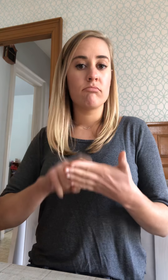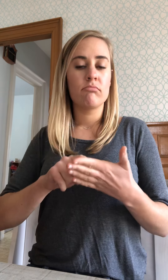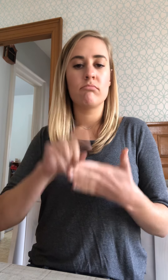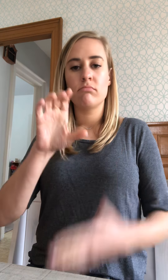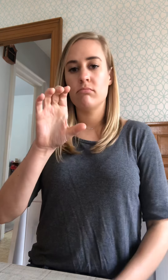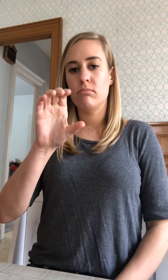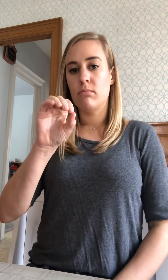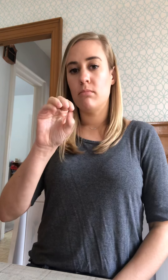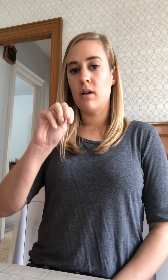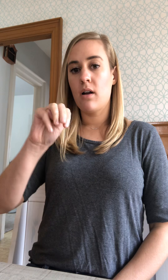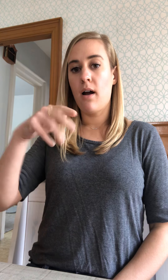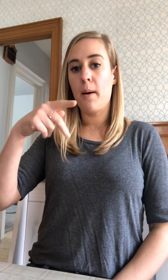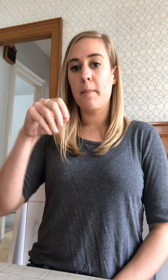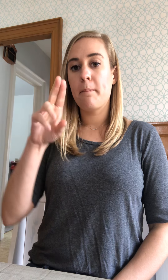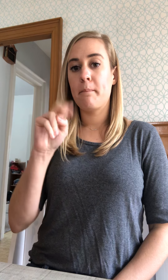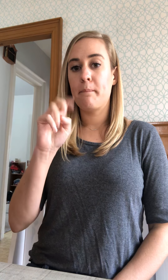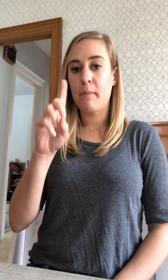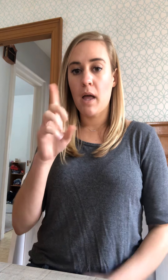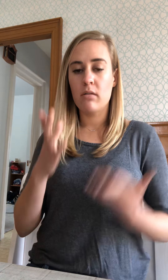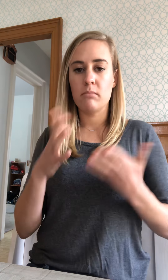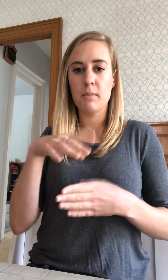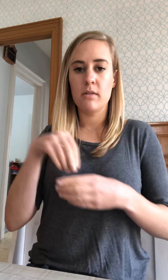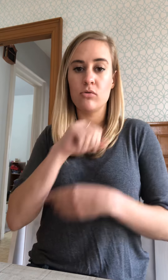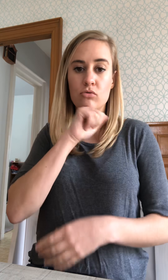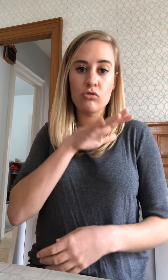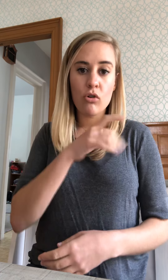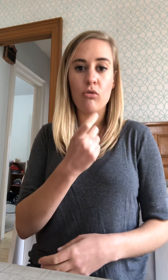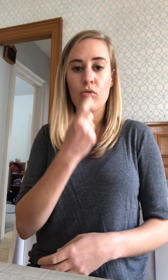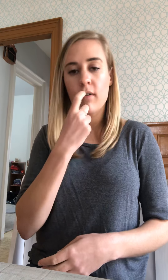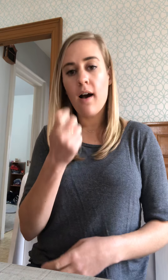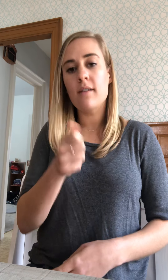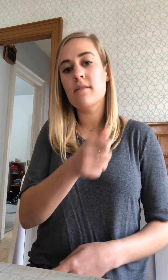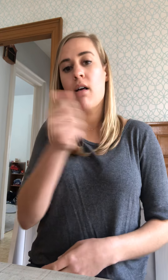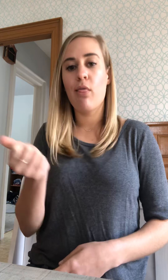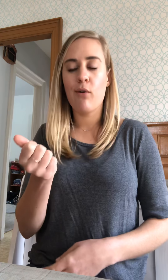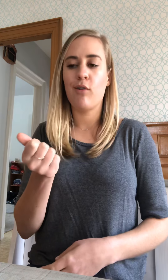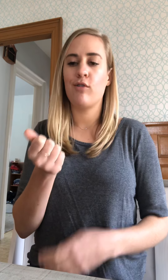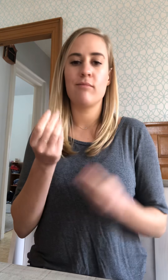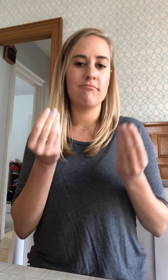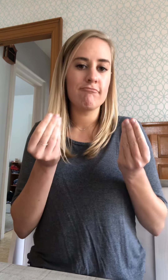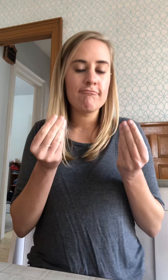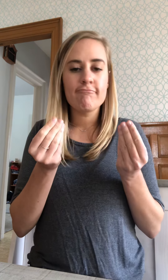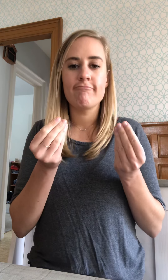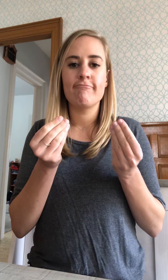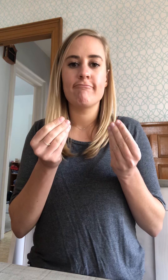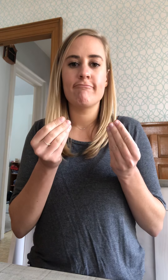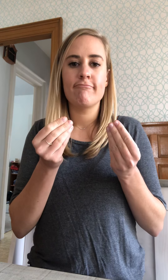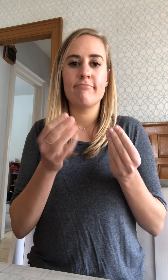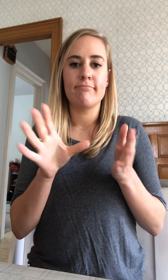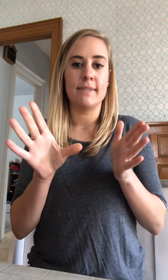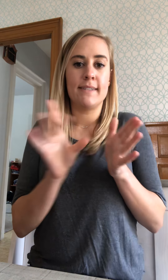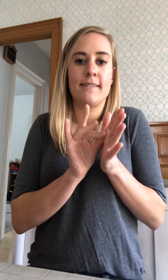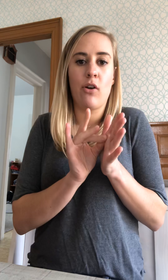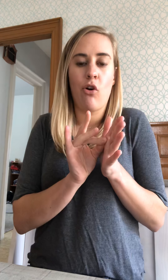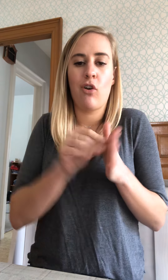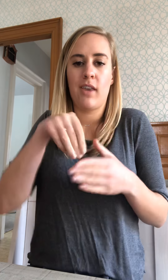fractures may have dirt, glass, any kind of other material embedded in the fracture, and these materials